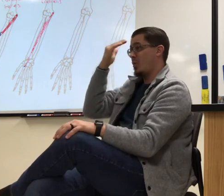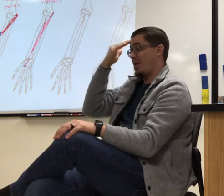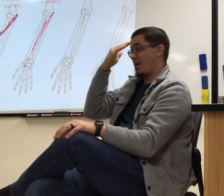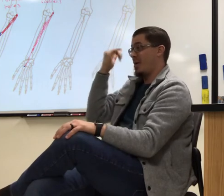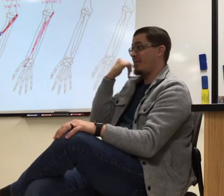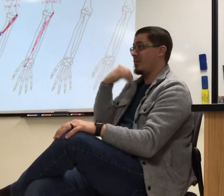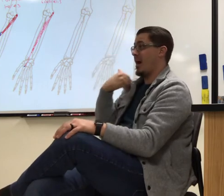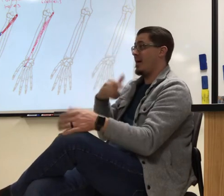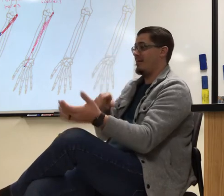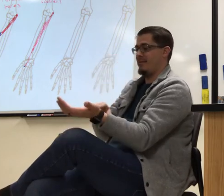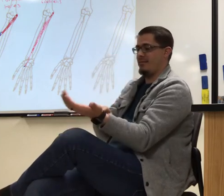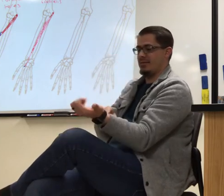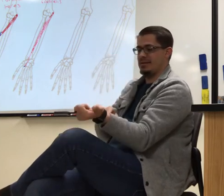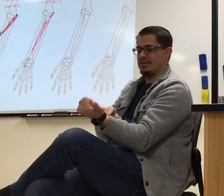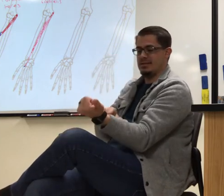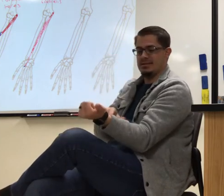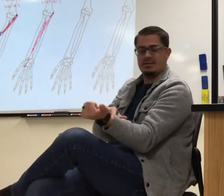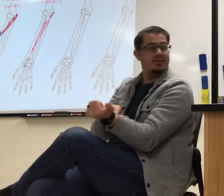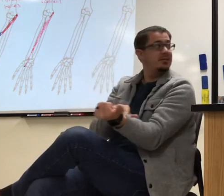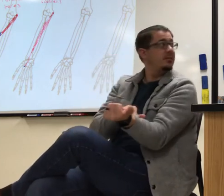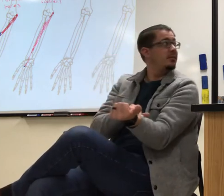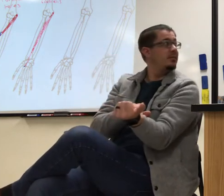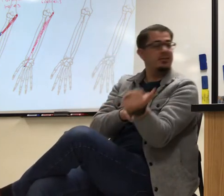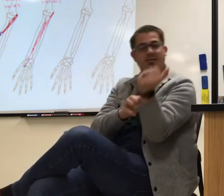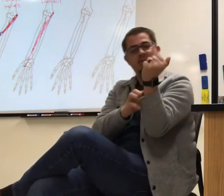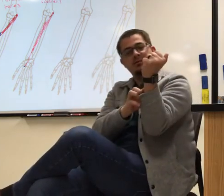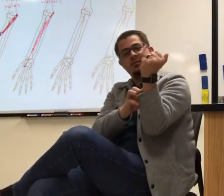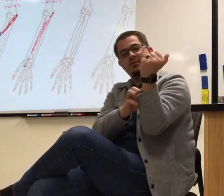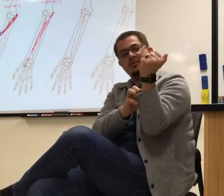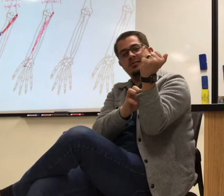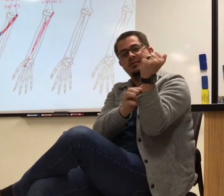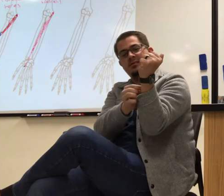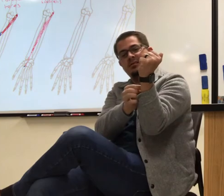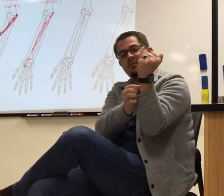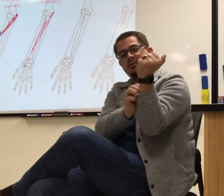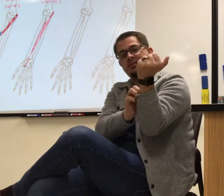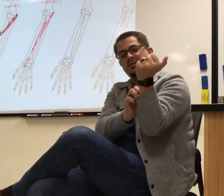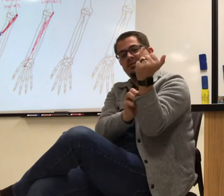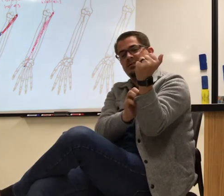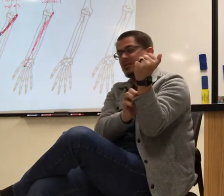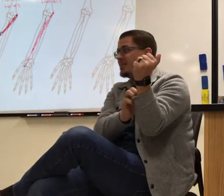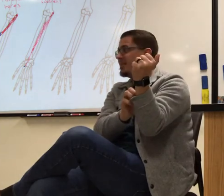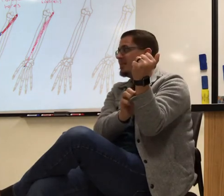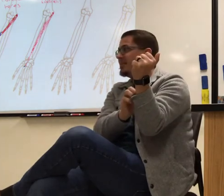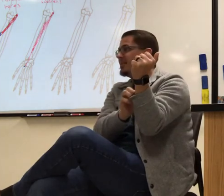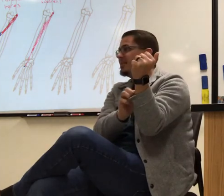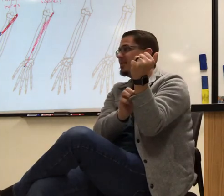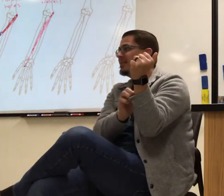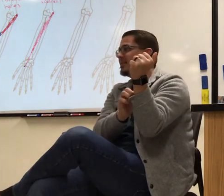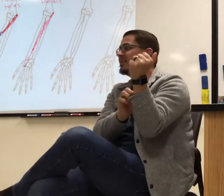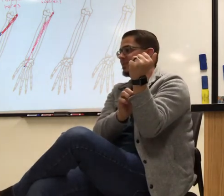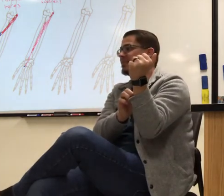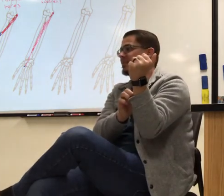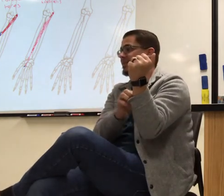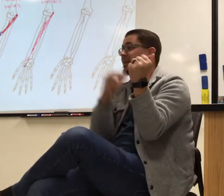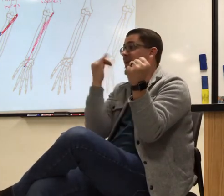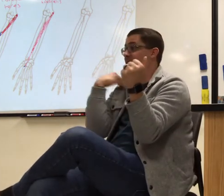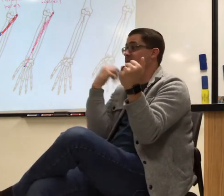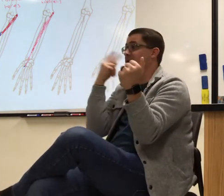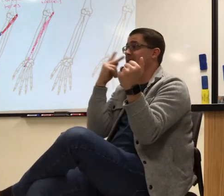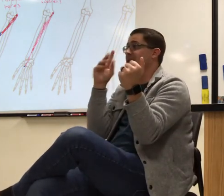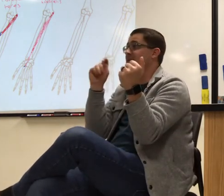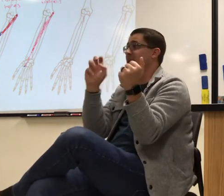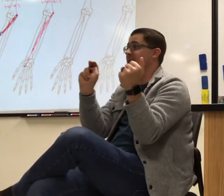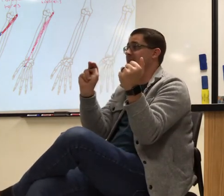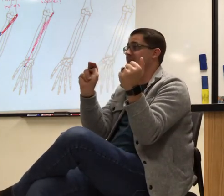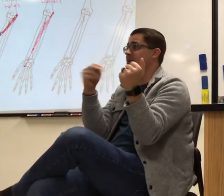kind of go like that. Oh, I see my tendon. It's right there, right in the middle. If you have a tendon right in the middle, and you have one. Maybe you don't,